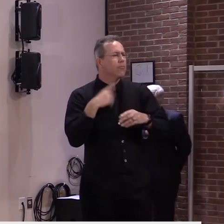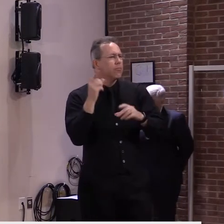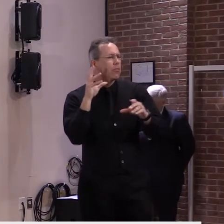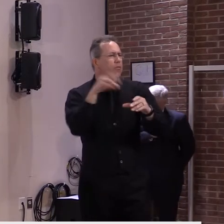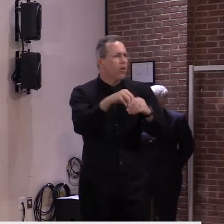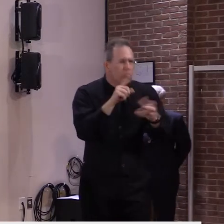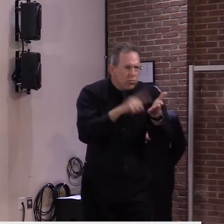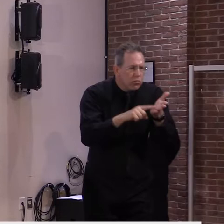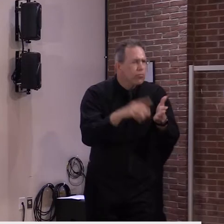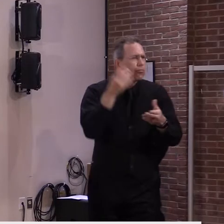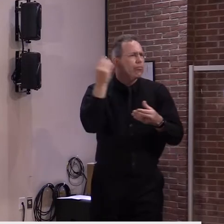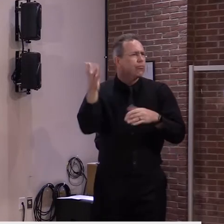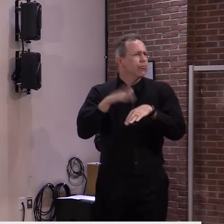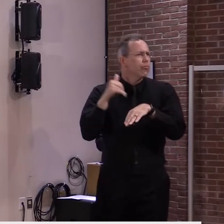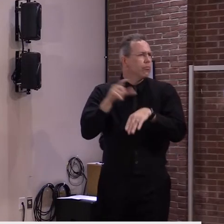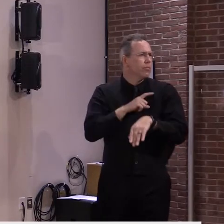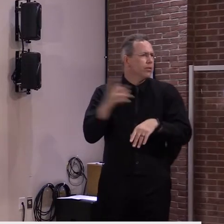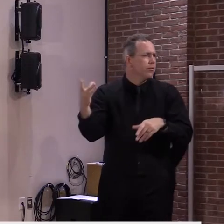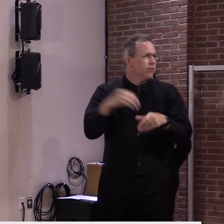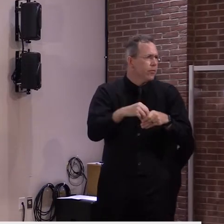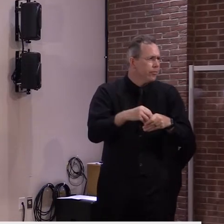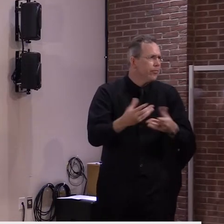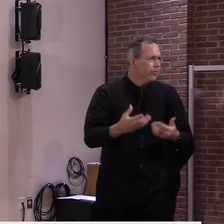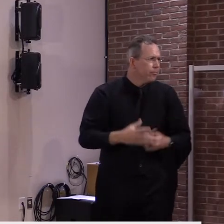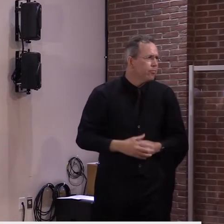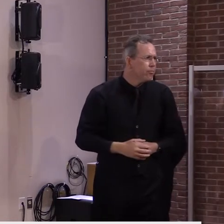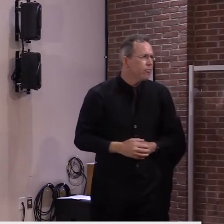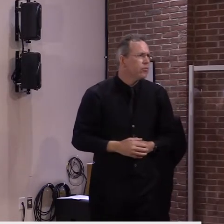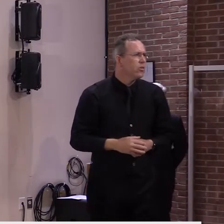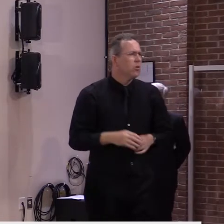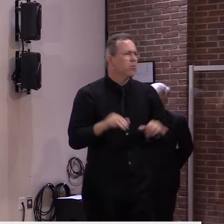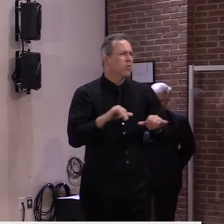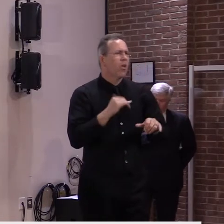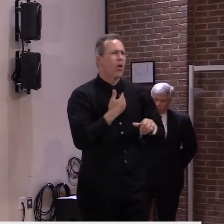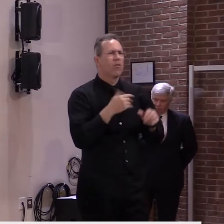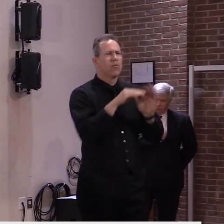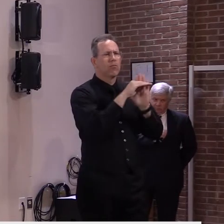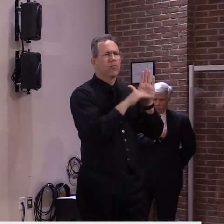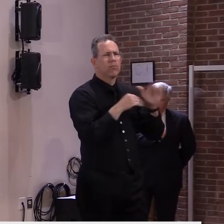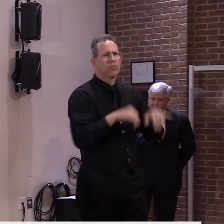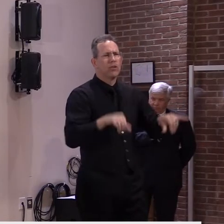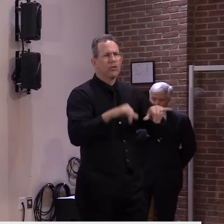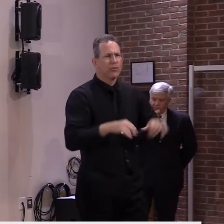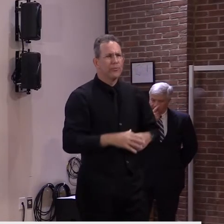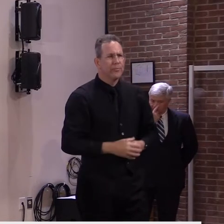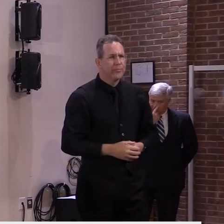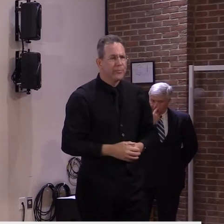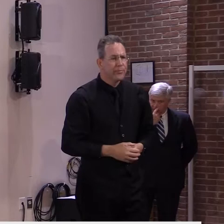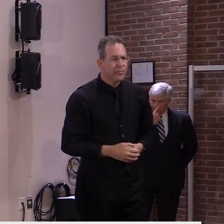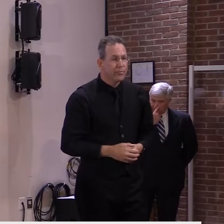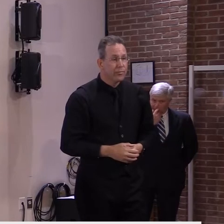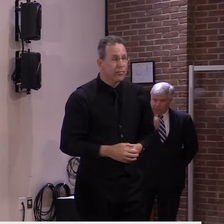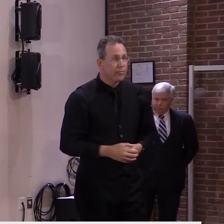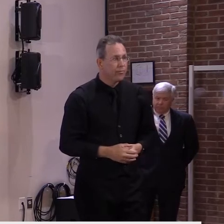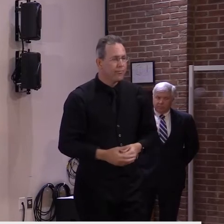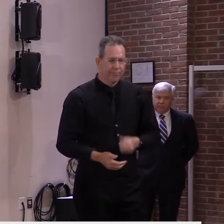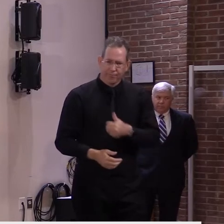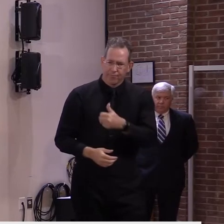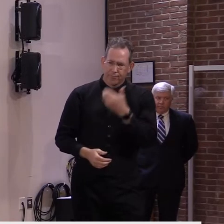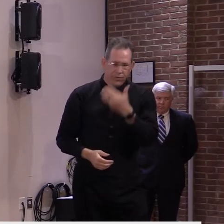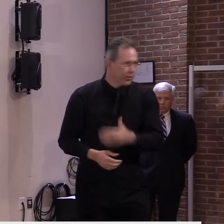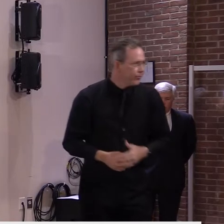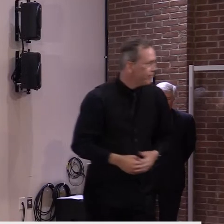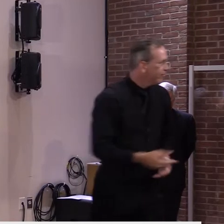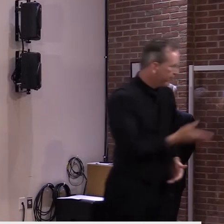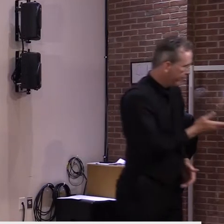not uncommon for us to do so. All right, thank you. Thank you for your time, Governor. Thank you. Aaron